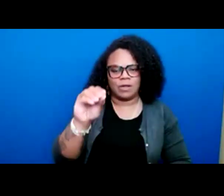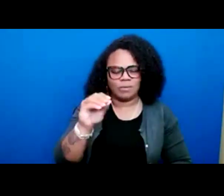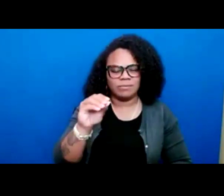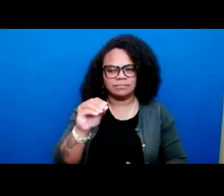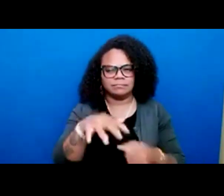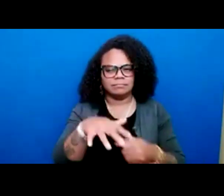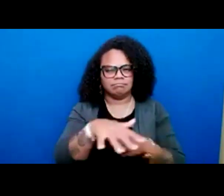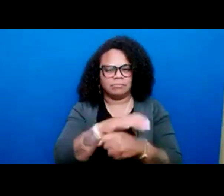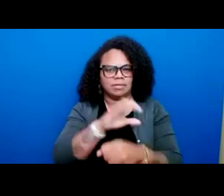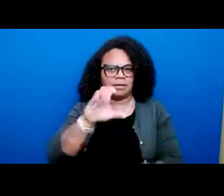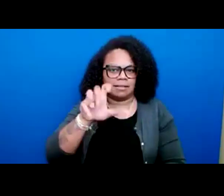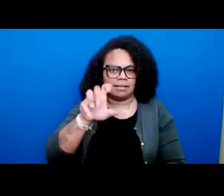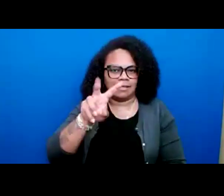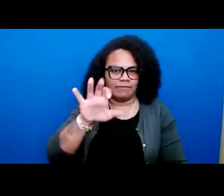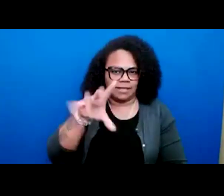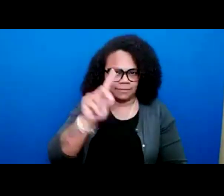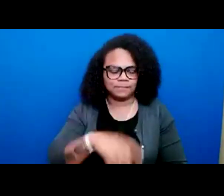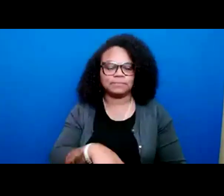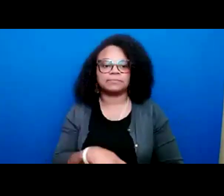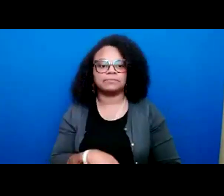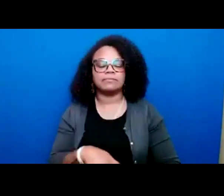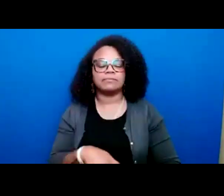And LLCs are